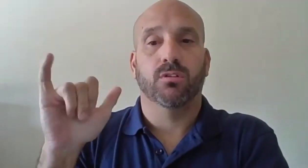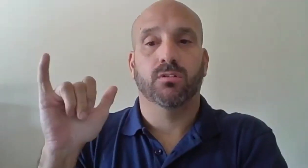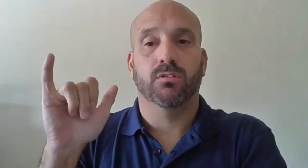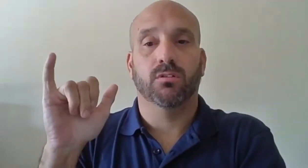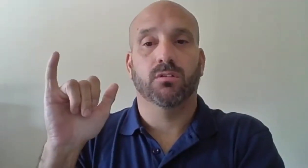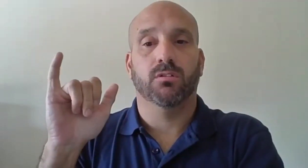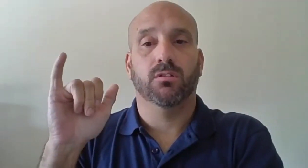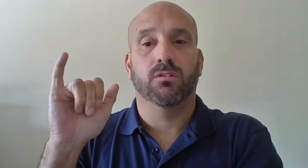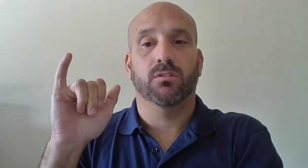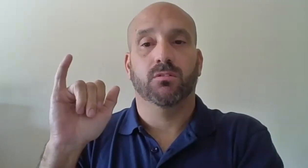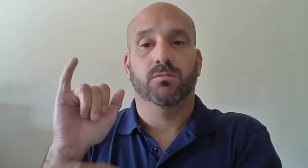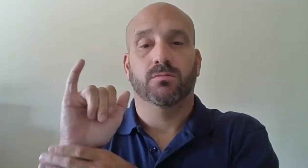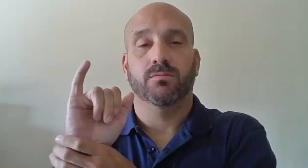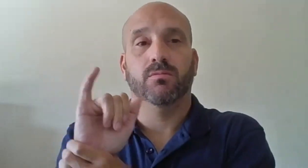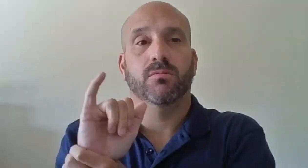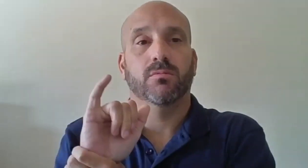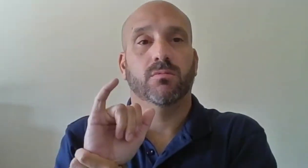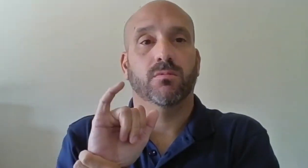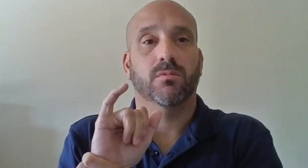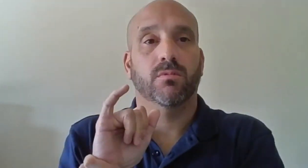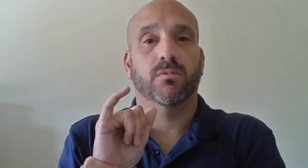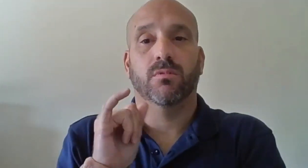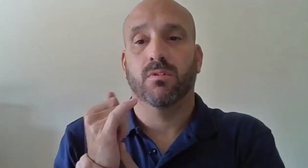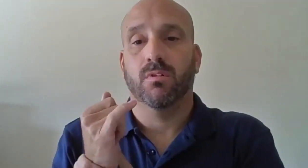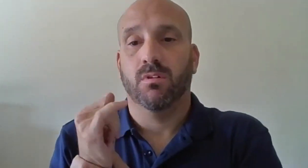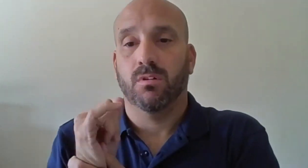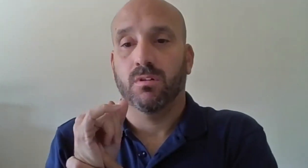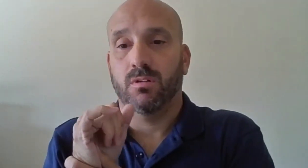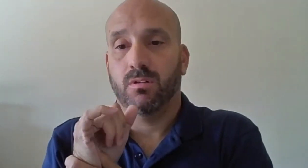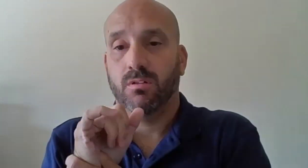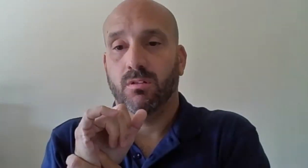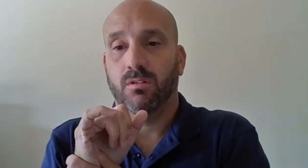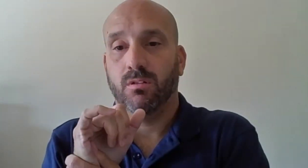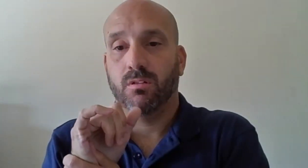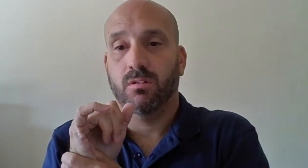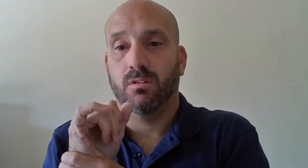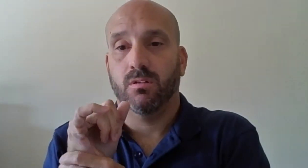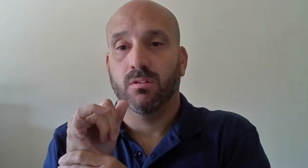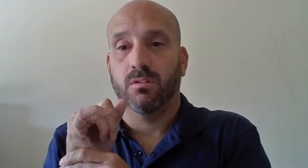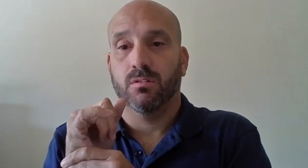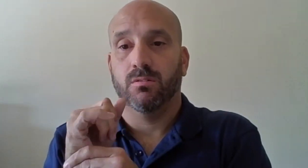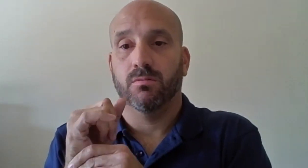Because we can't control your gallery view. That would be something you would have to do on your end.